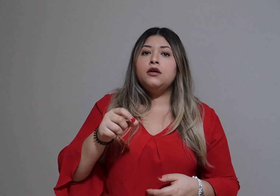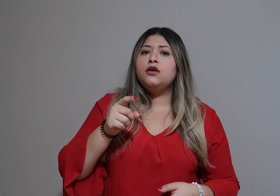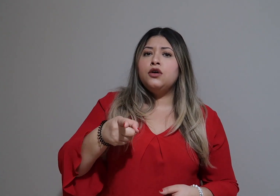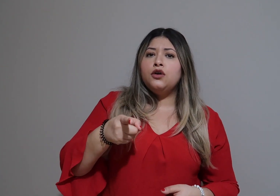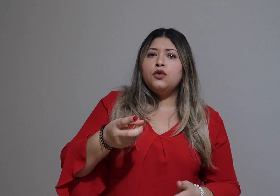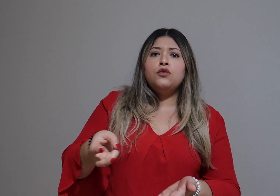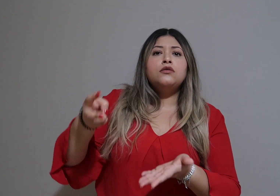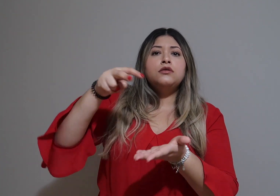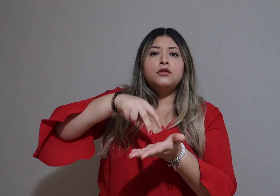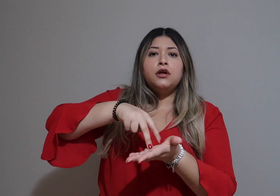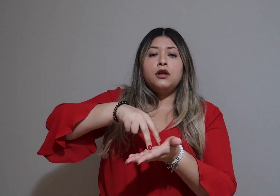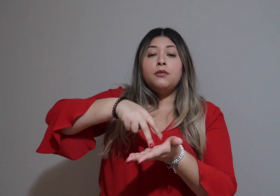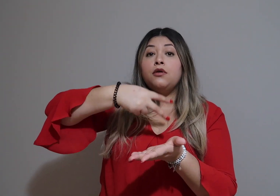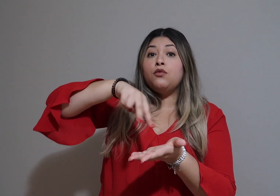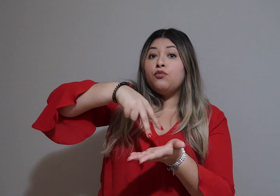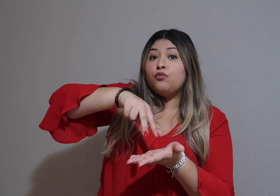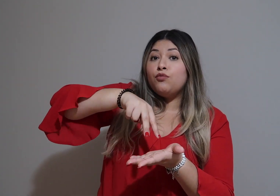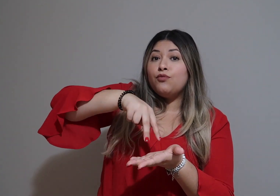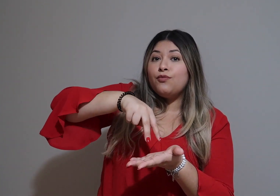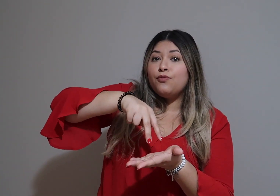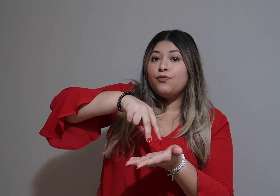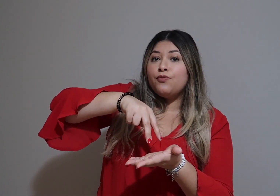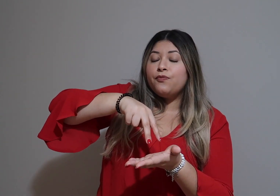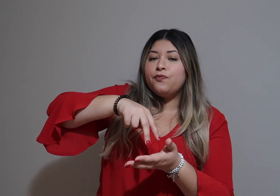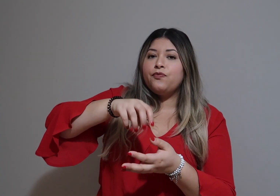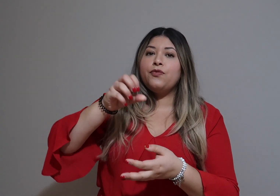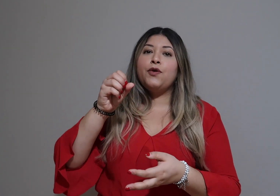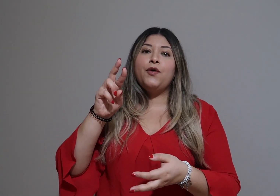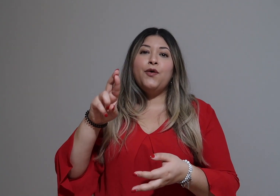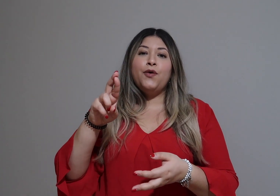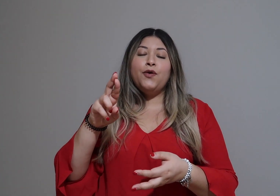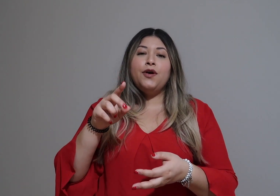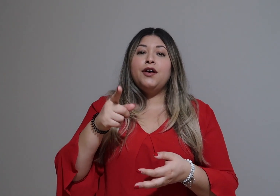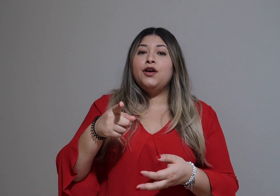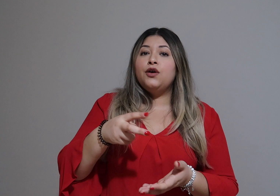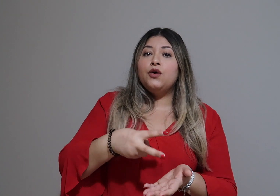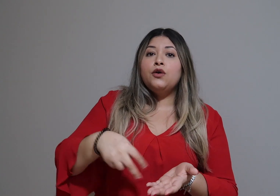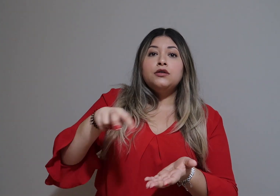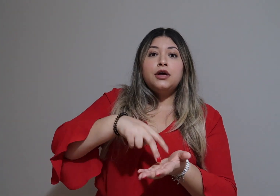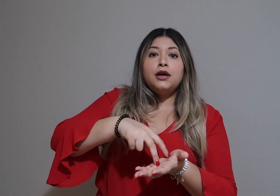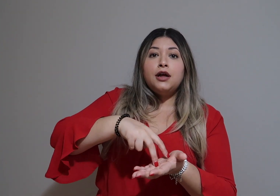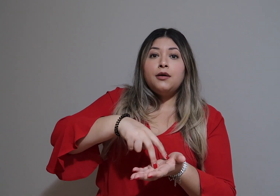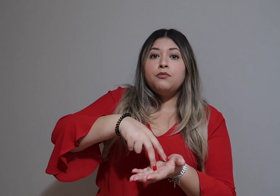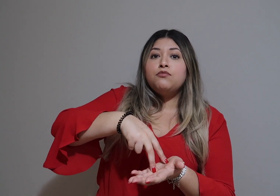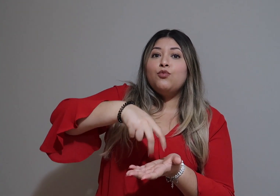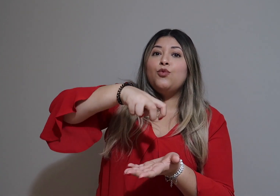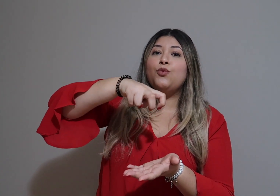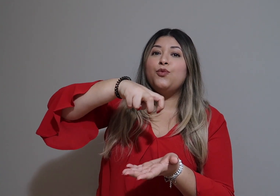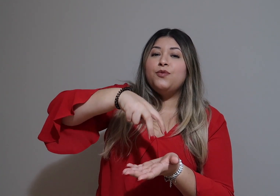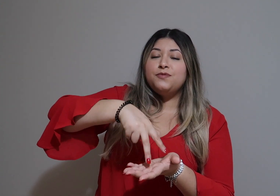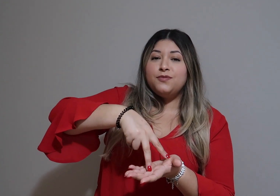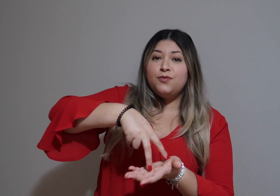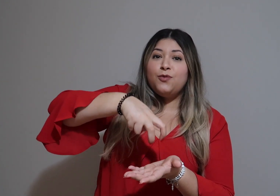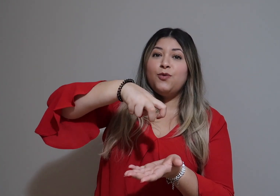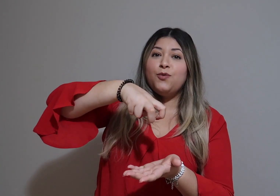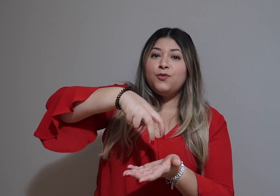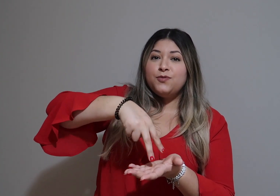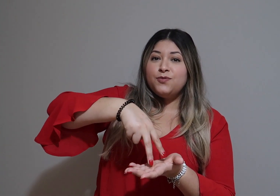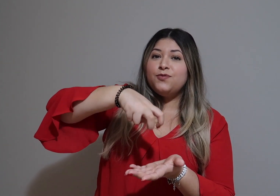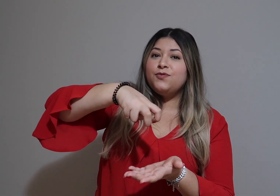hands. Or you want somebody to stand up and dance very fast. So you don't have to do a separate sign that's showing them how to do it fast or slow. This is, I